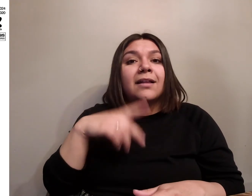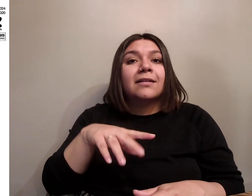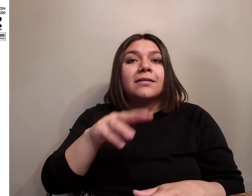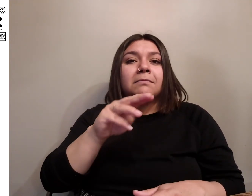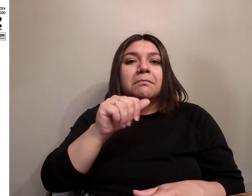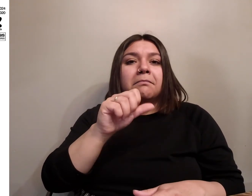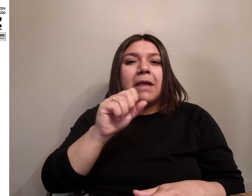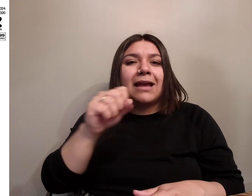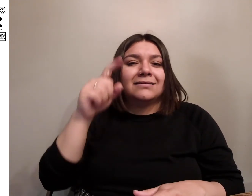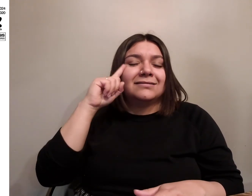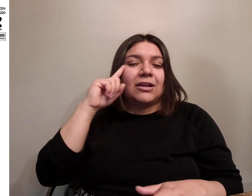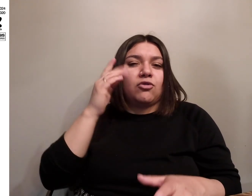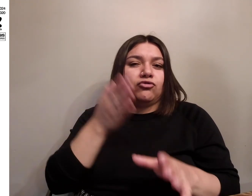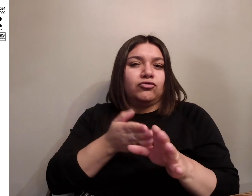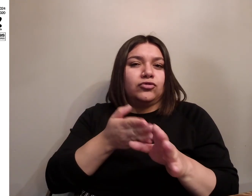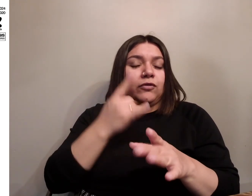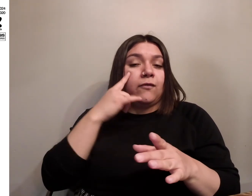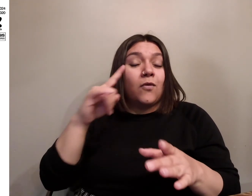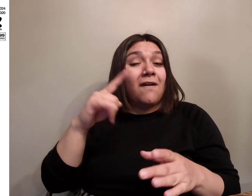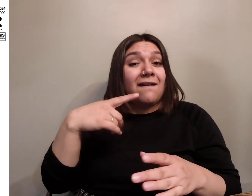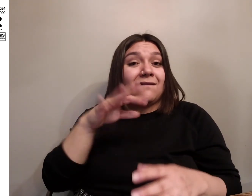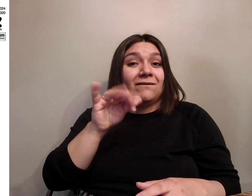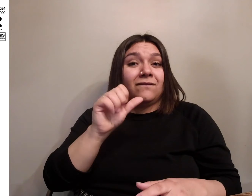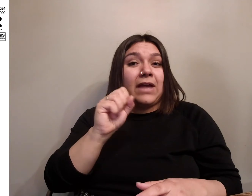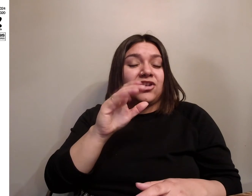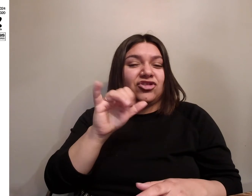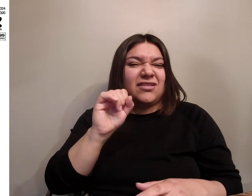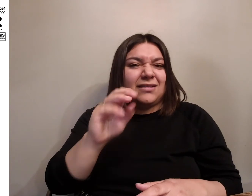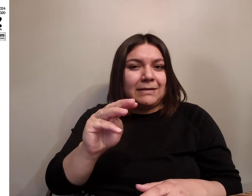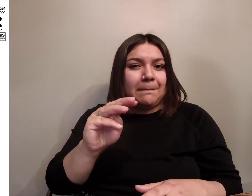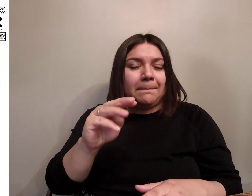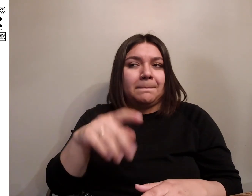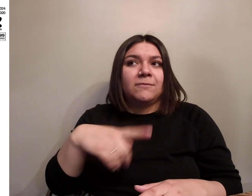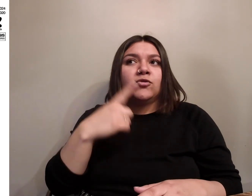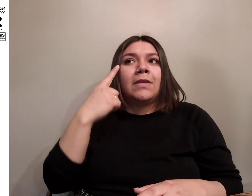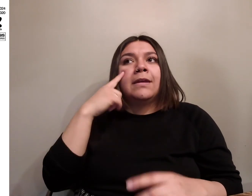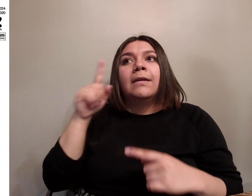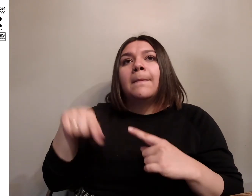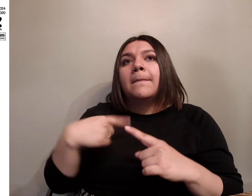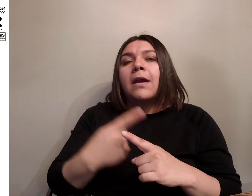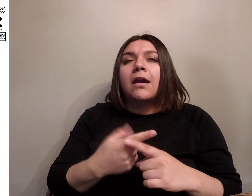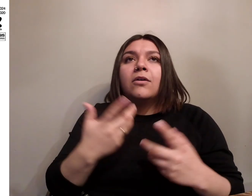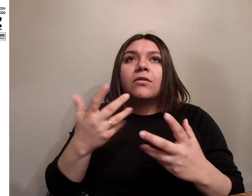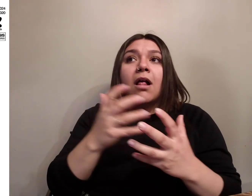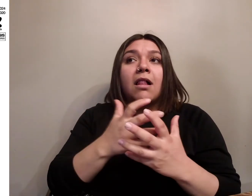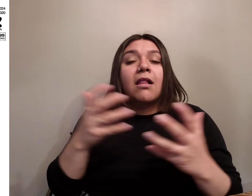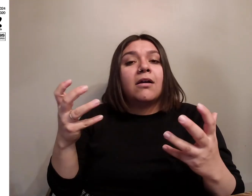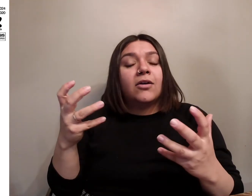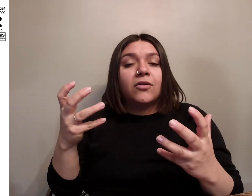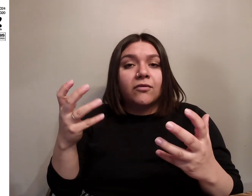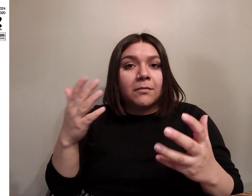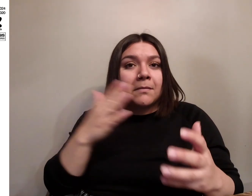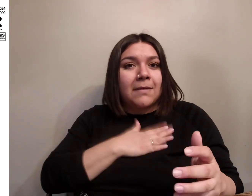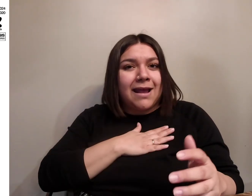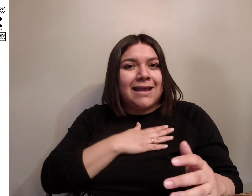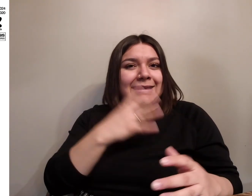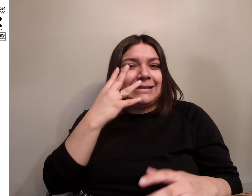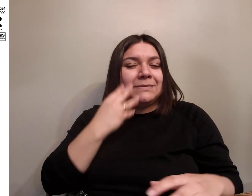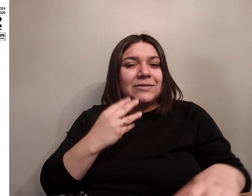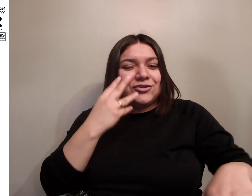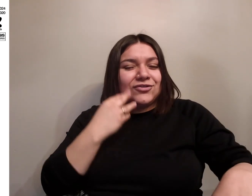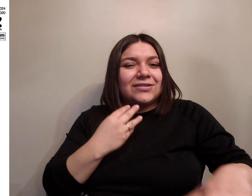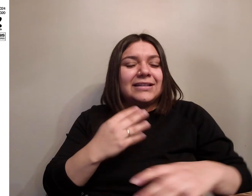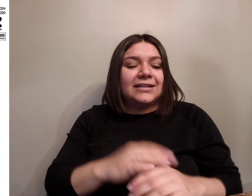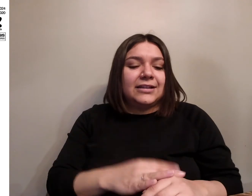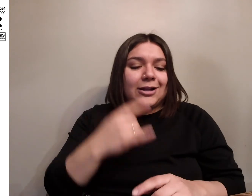found the mass psychology of fascism to account